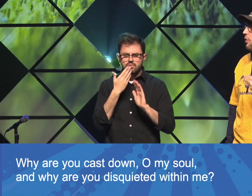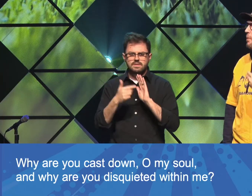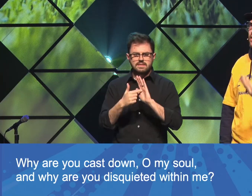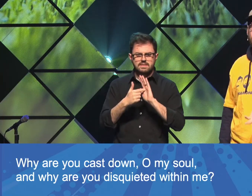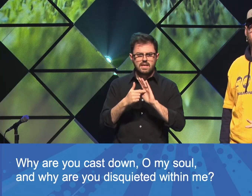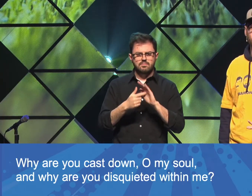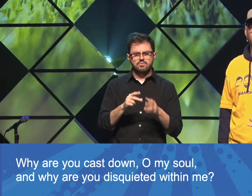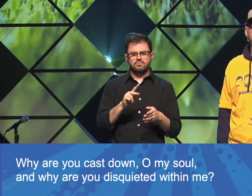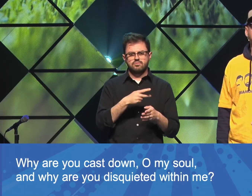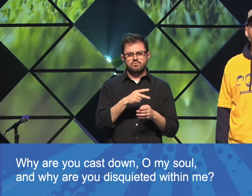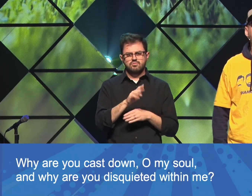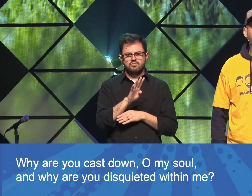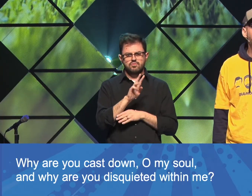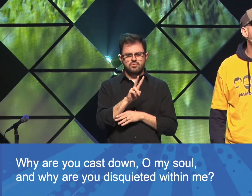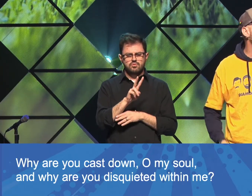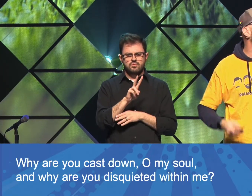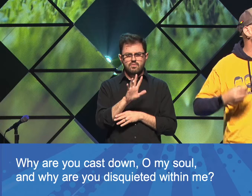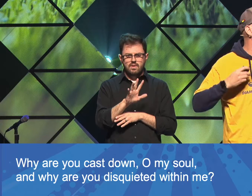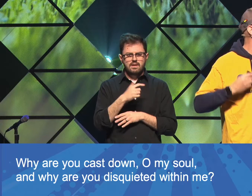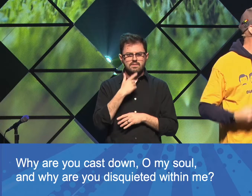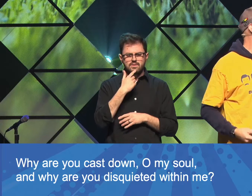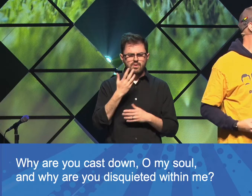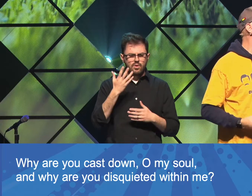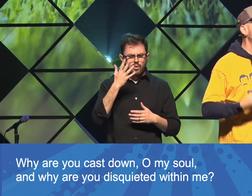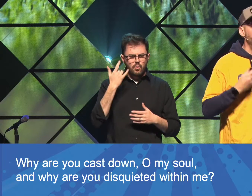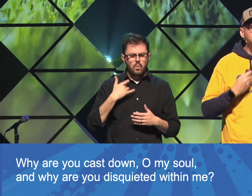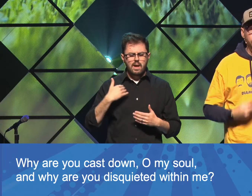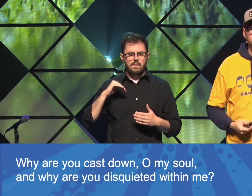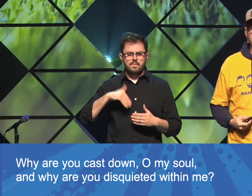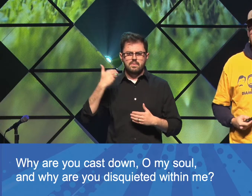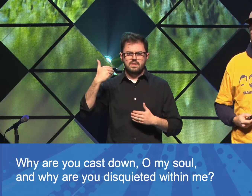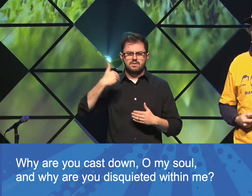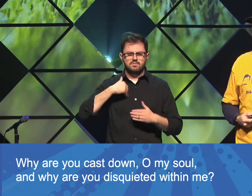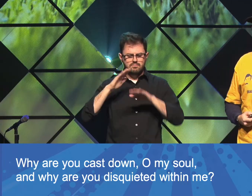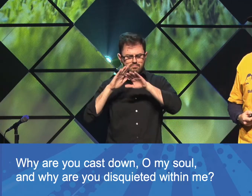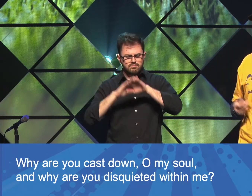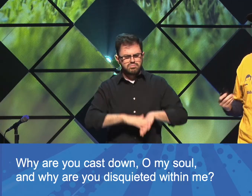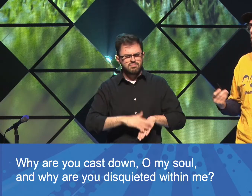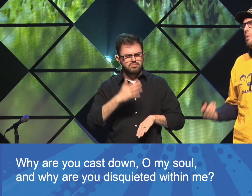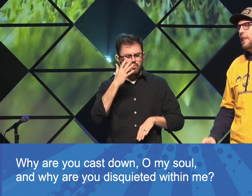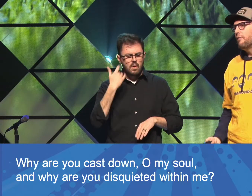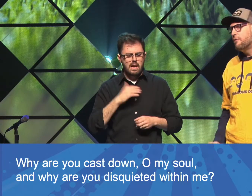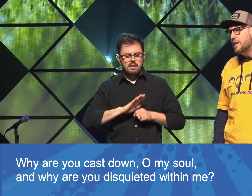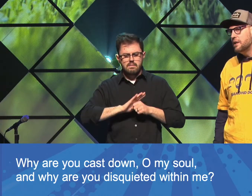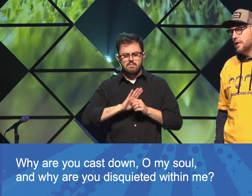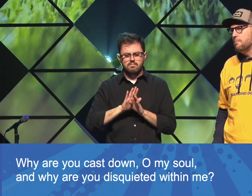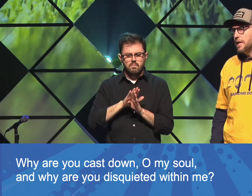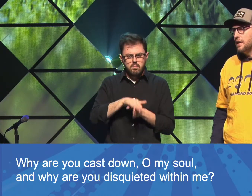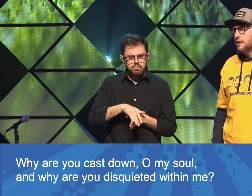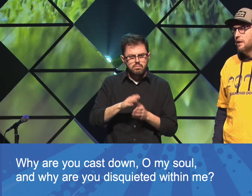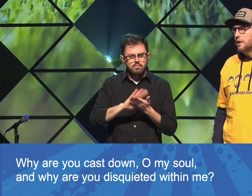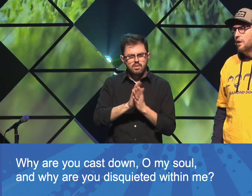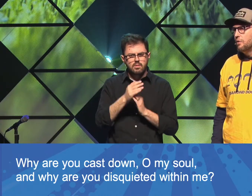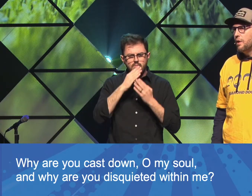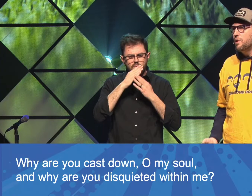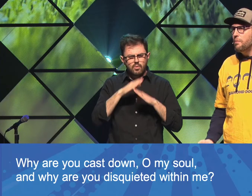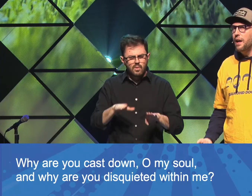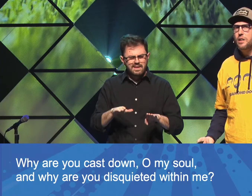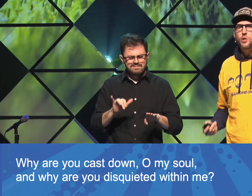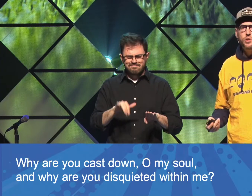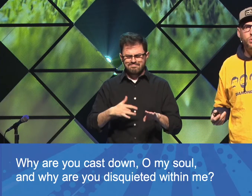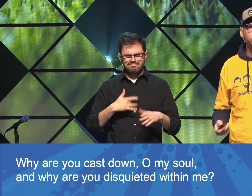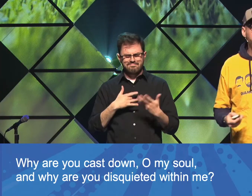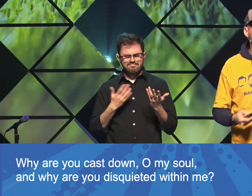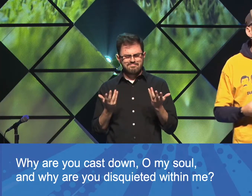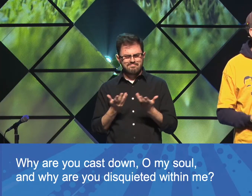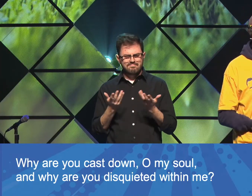down, O my soul? And why are you disquieted within me?" Like what would that feeling be? Right? We might